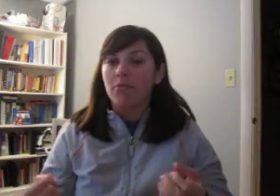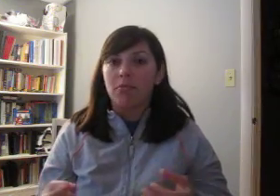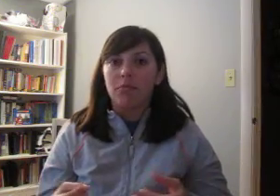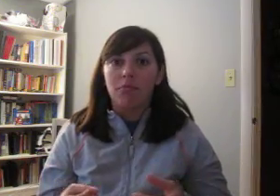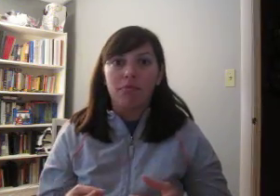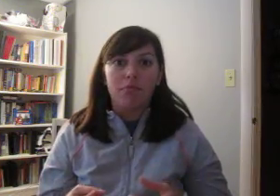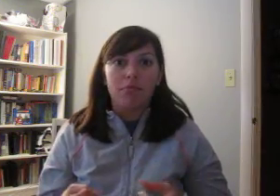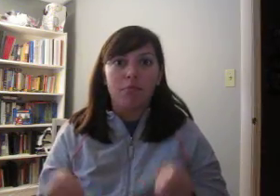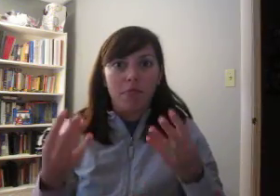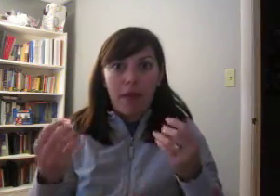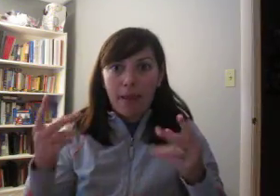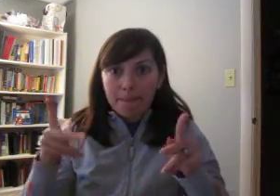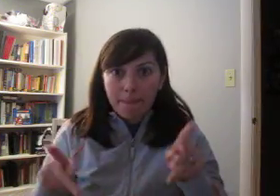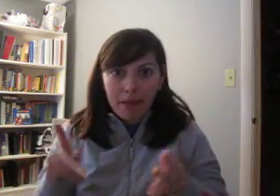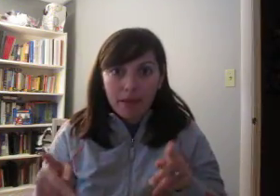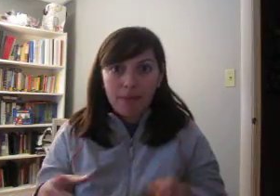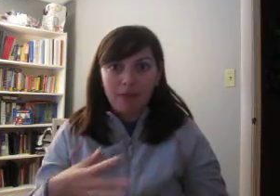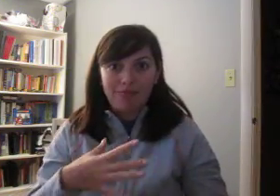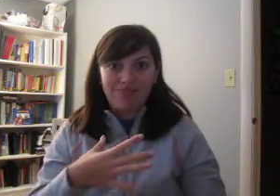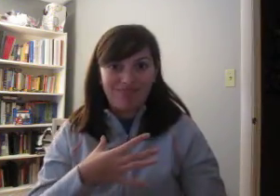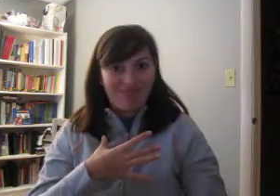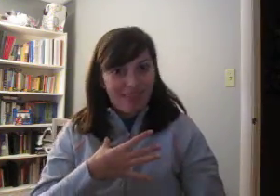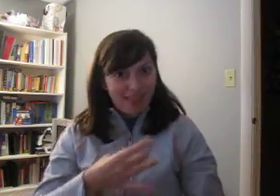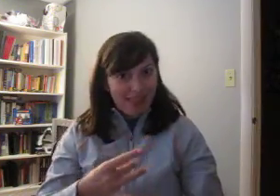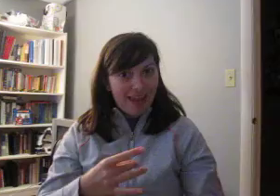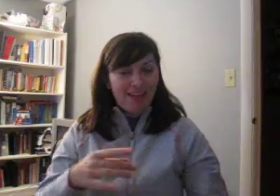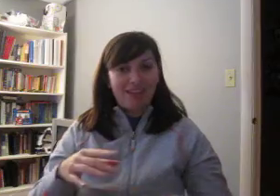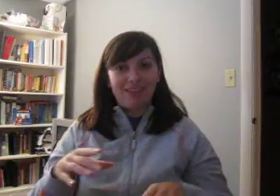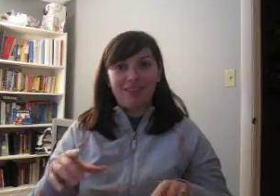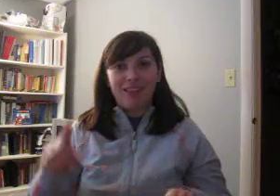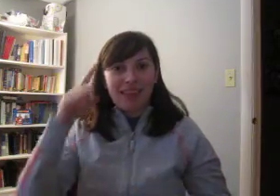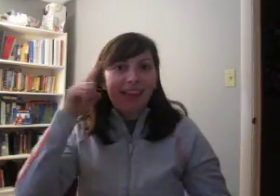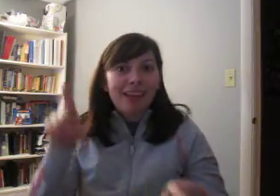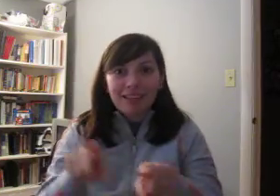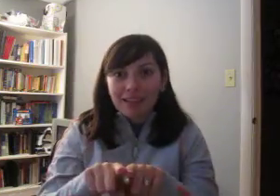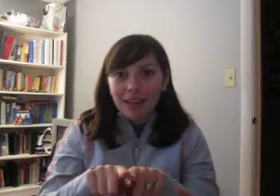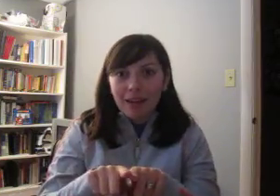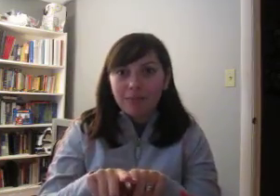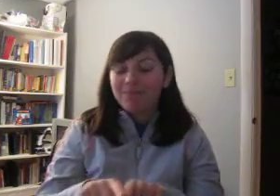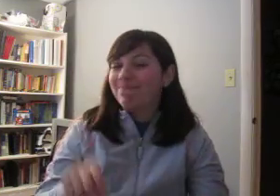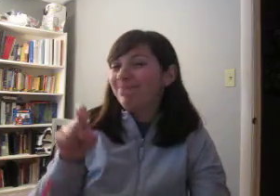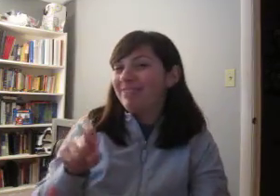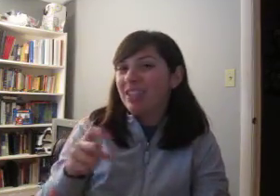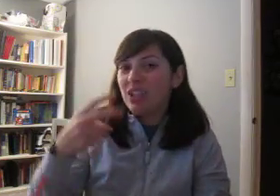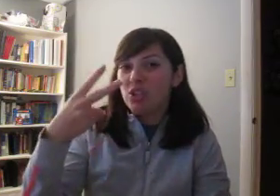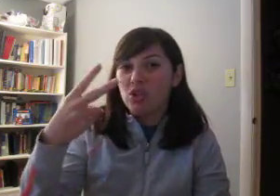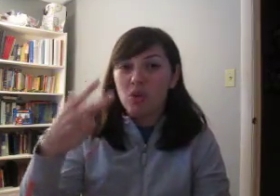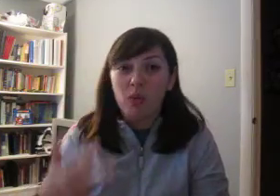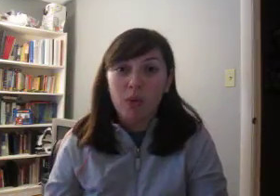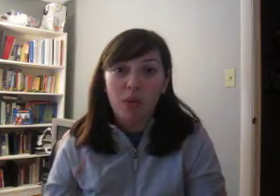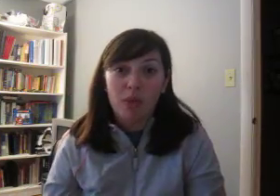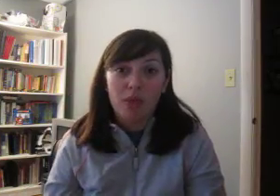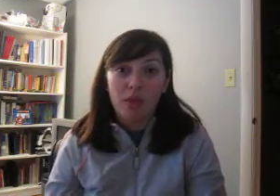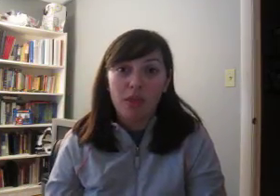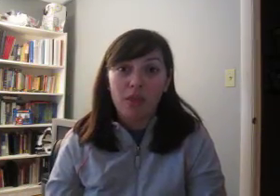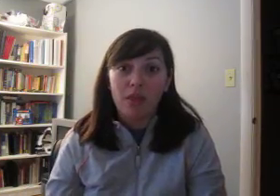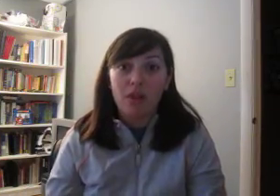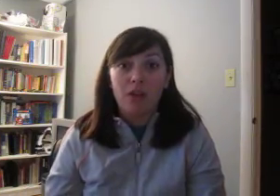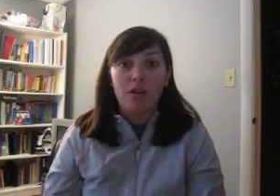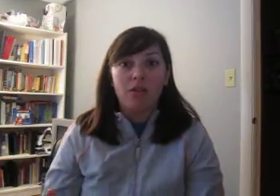yes. So if this happens and everybody votes yes, then that is called